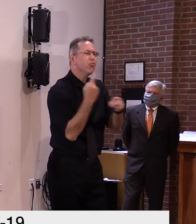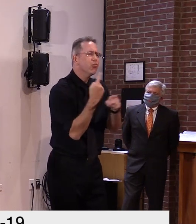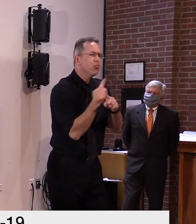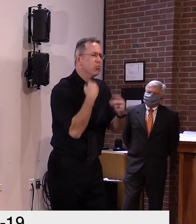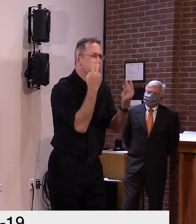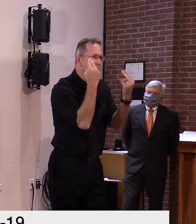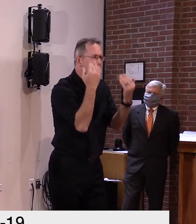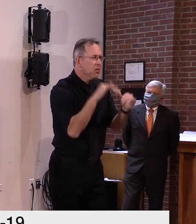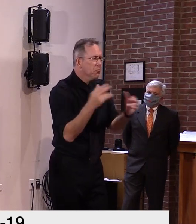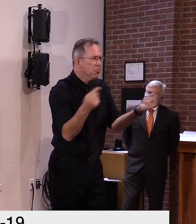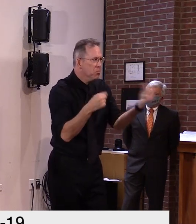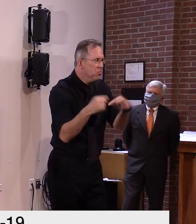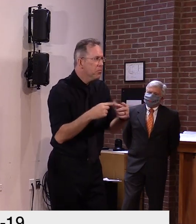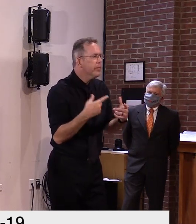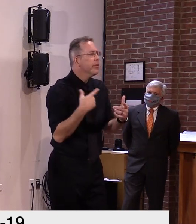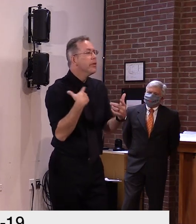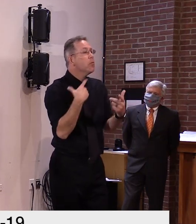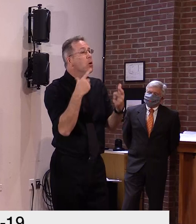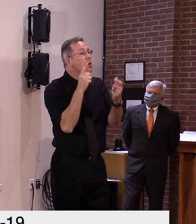time data.